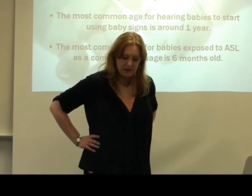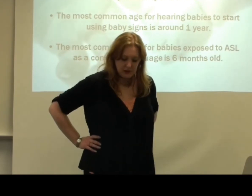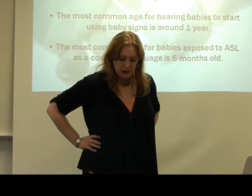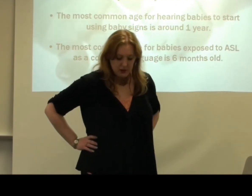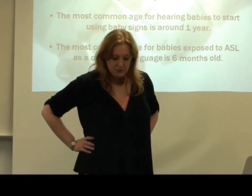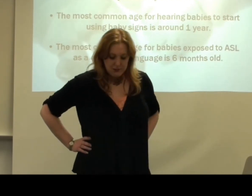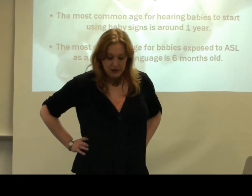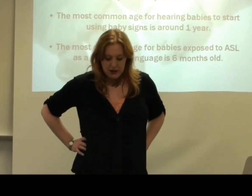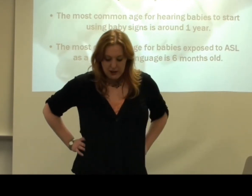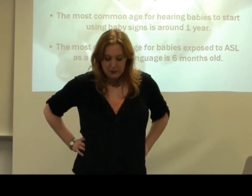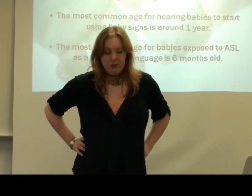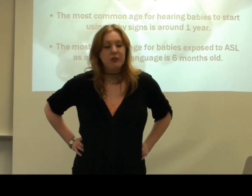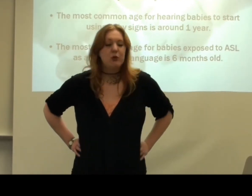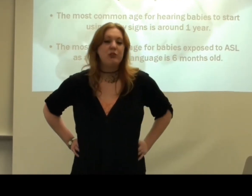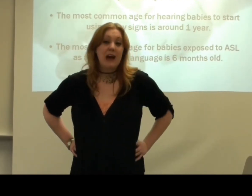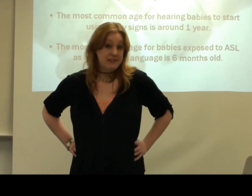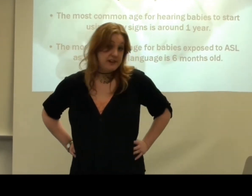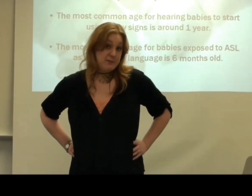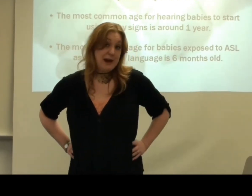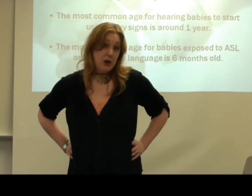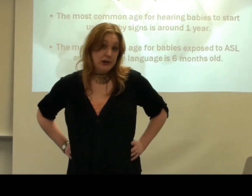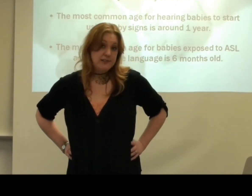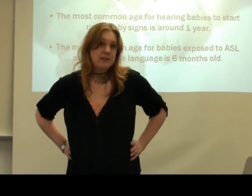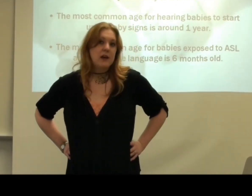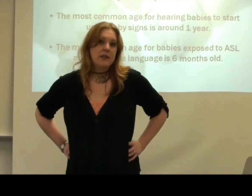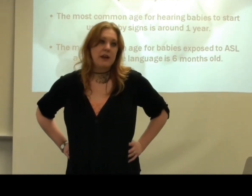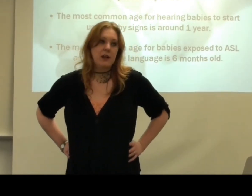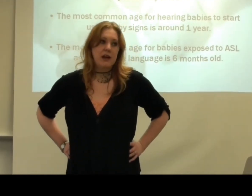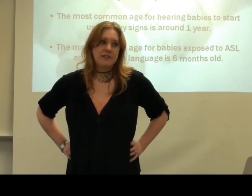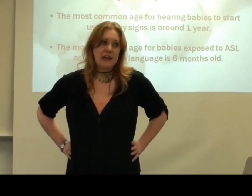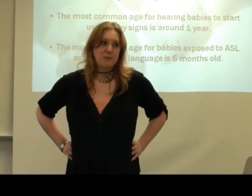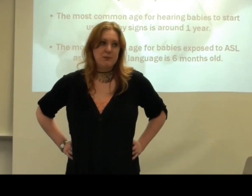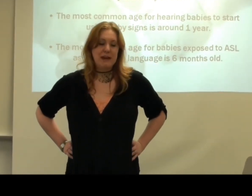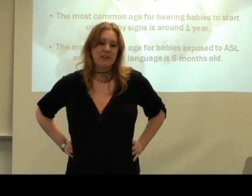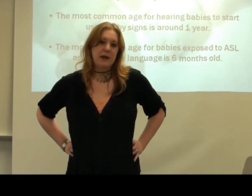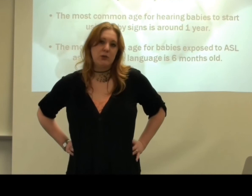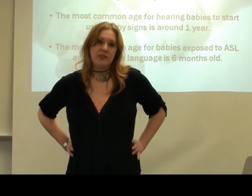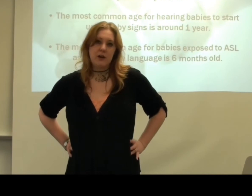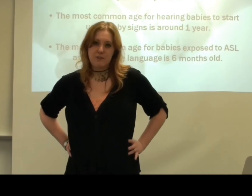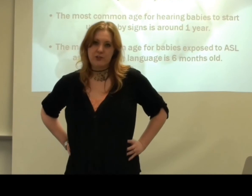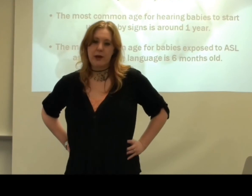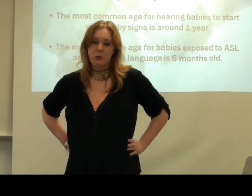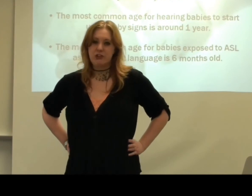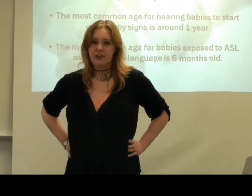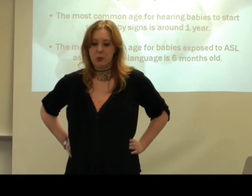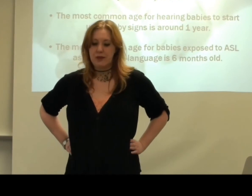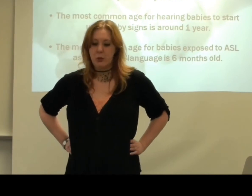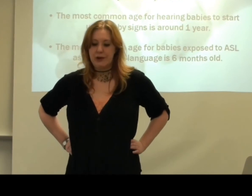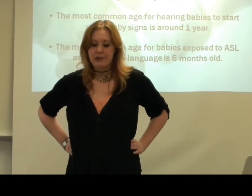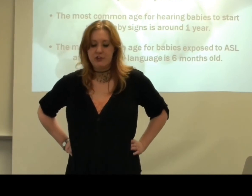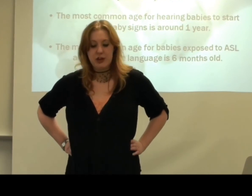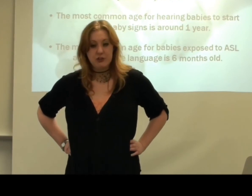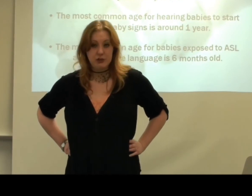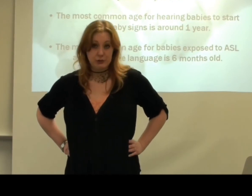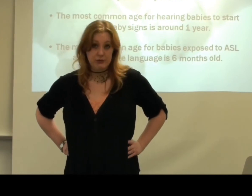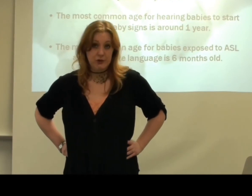that a person who has deaf parents, that a lot of times, because that was their first language, that's what they want to teach their children